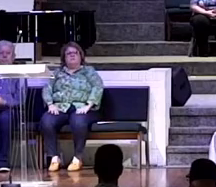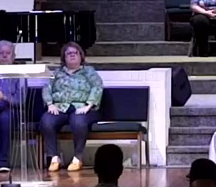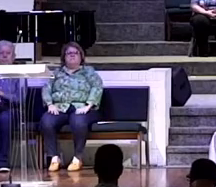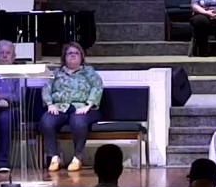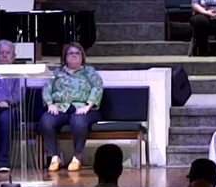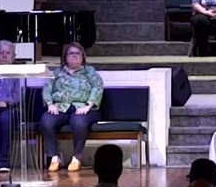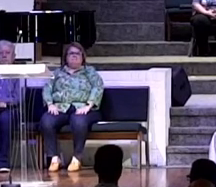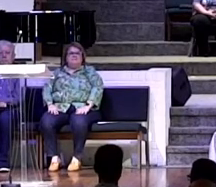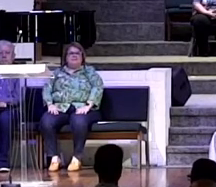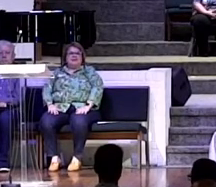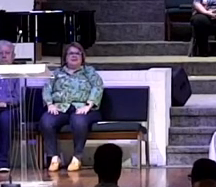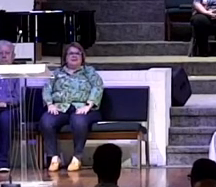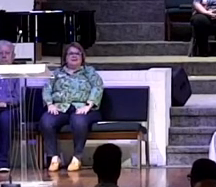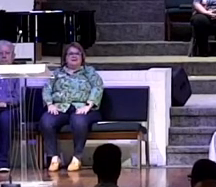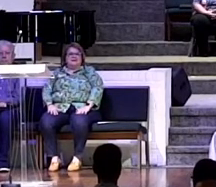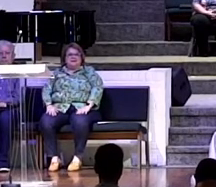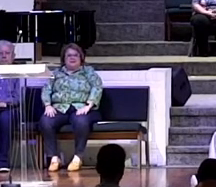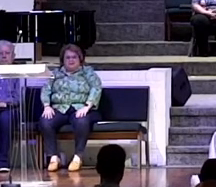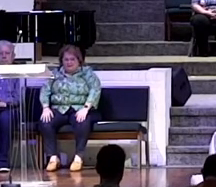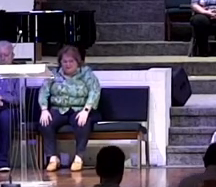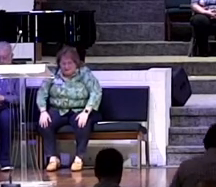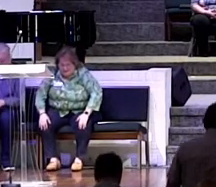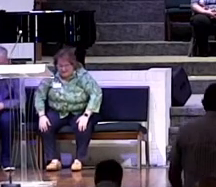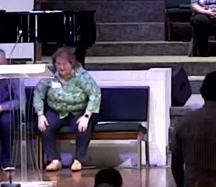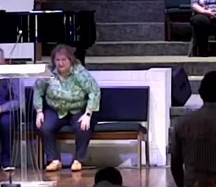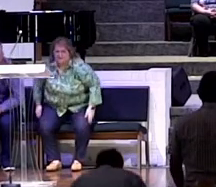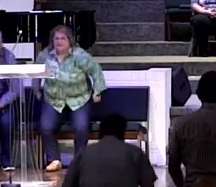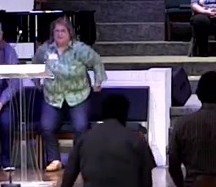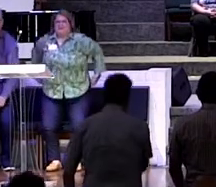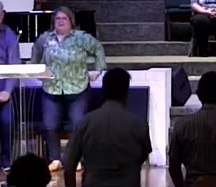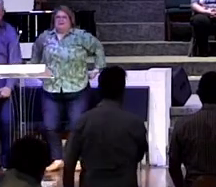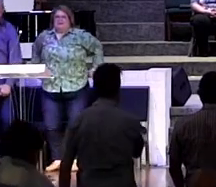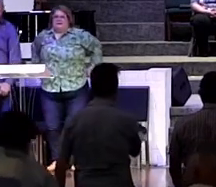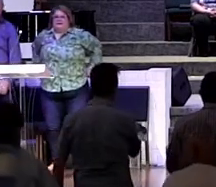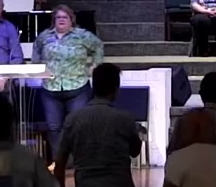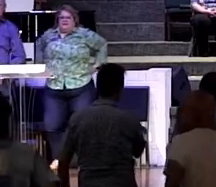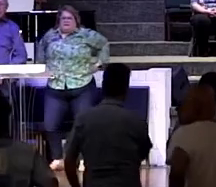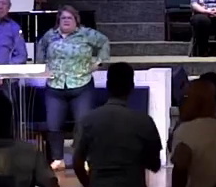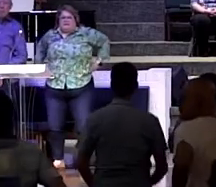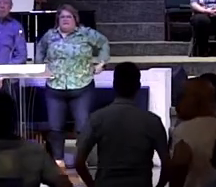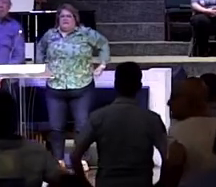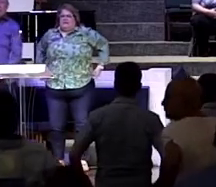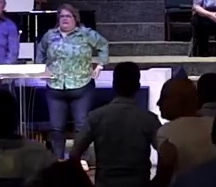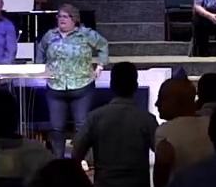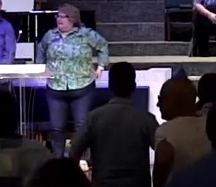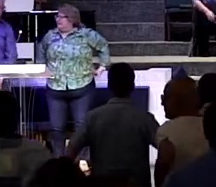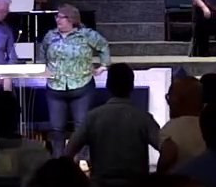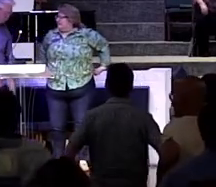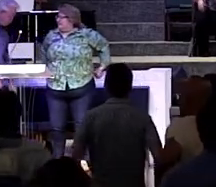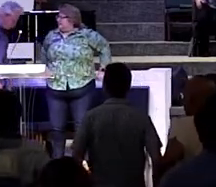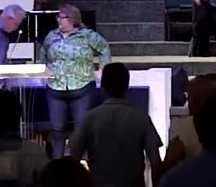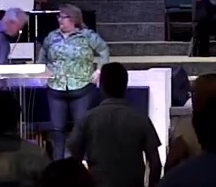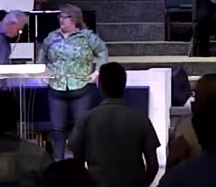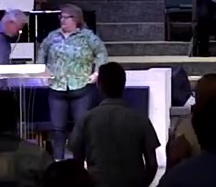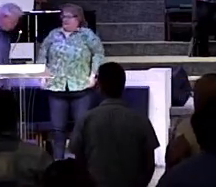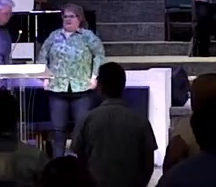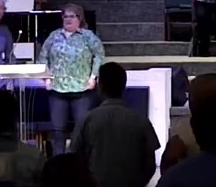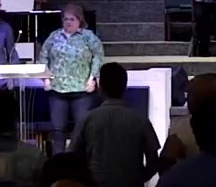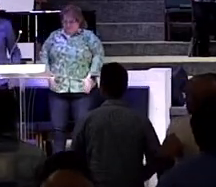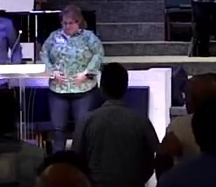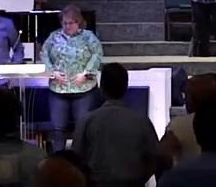best voice on. If you arise as you're able, we're going to join in singing. You're going to help me sing this song. Maybe you know